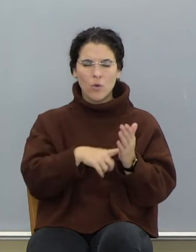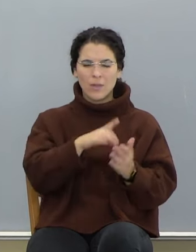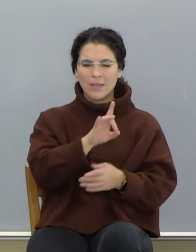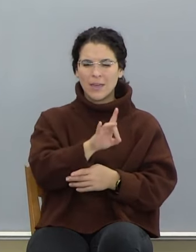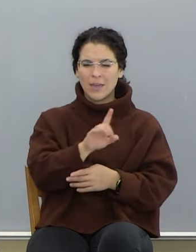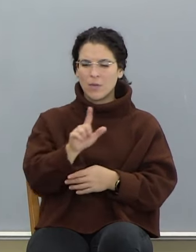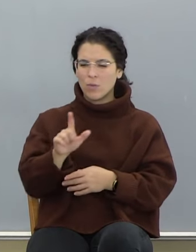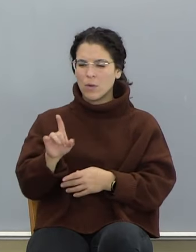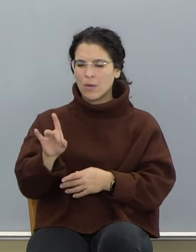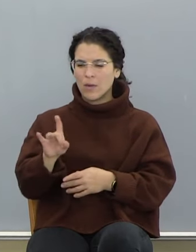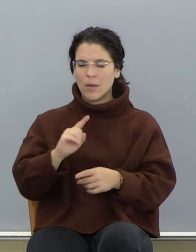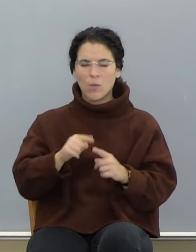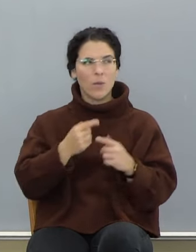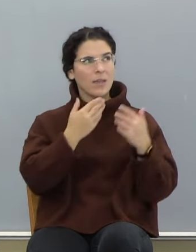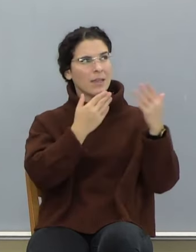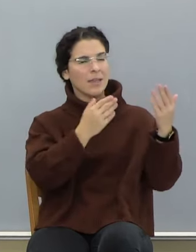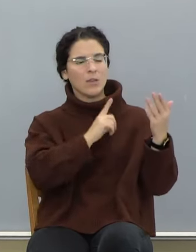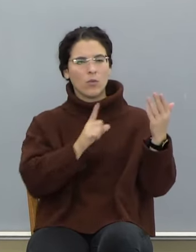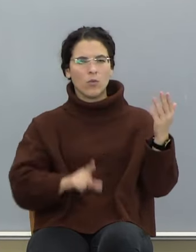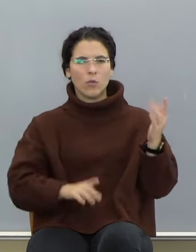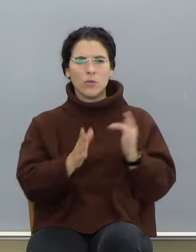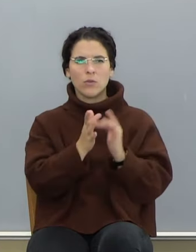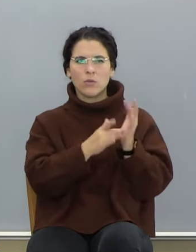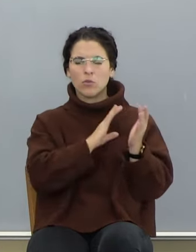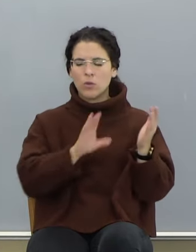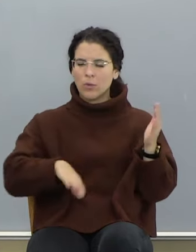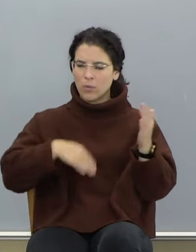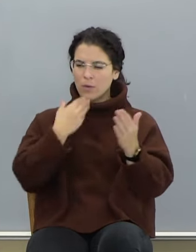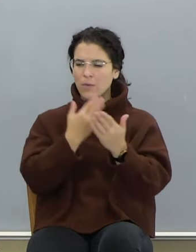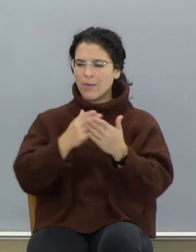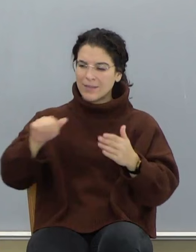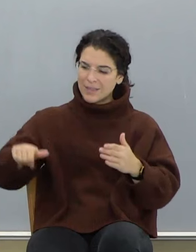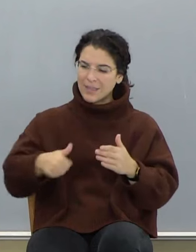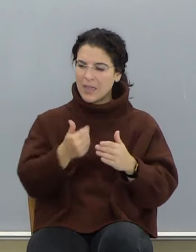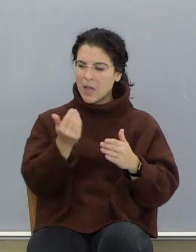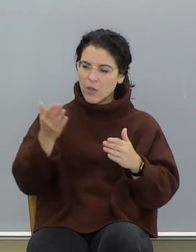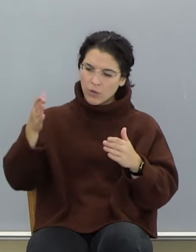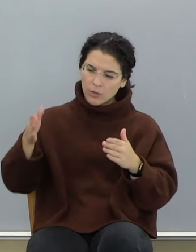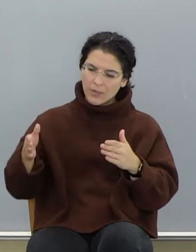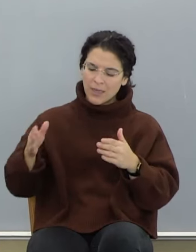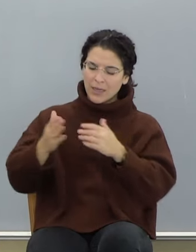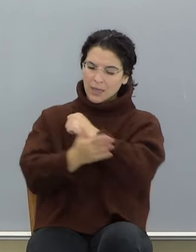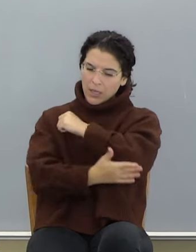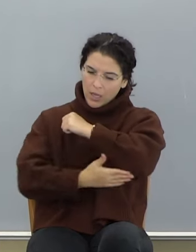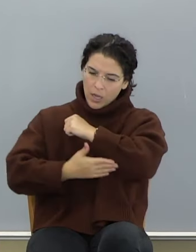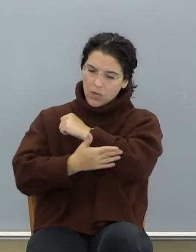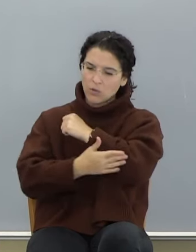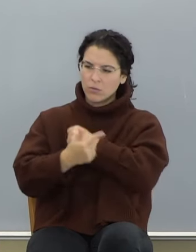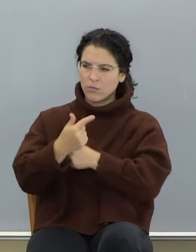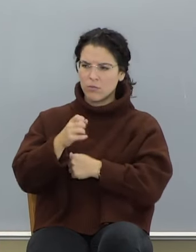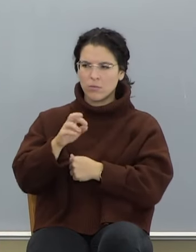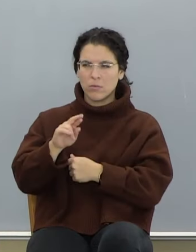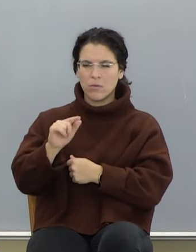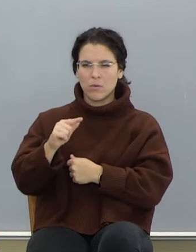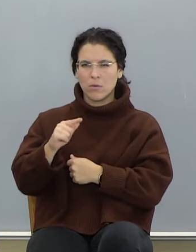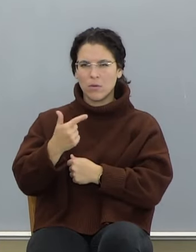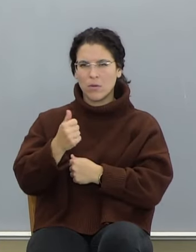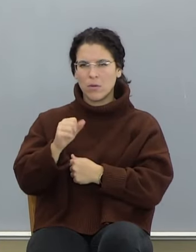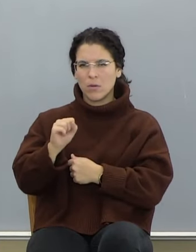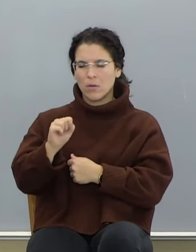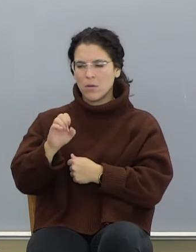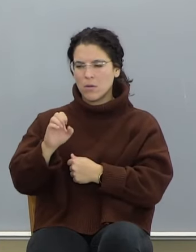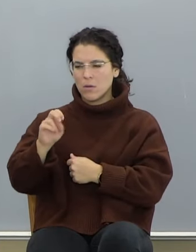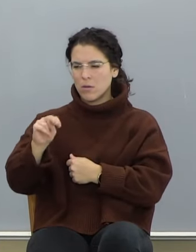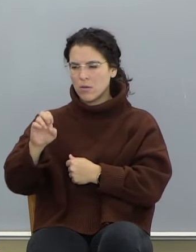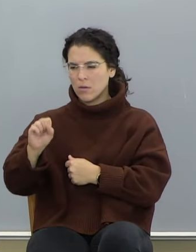when he, Lord Jesus Christ, was come to the other side, country of the Gergesenes, there met him